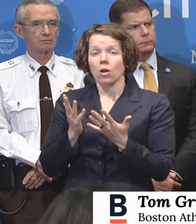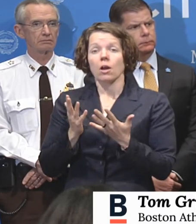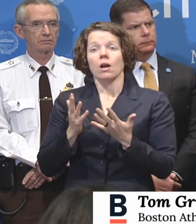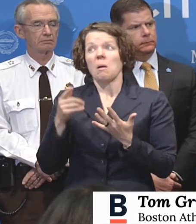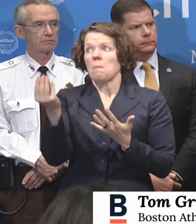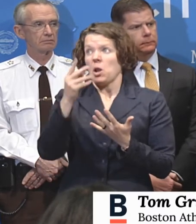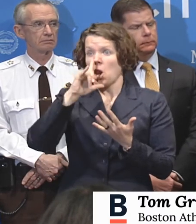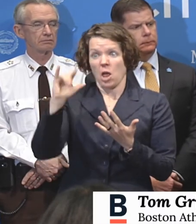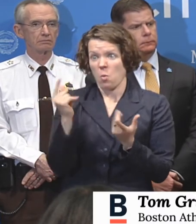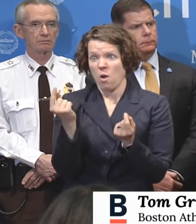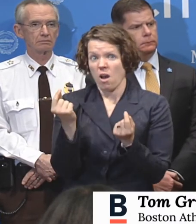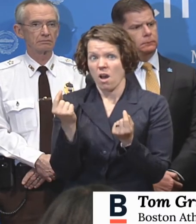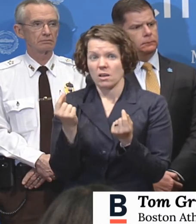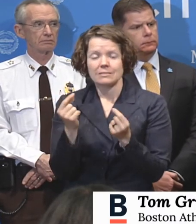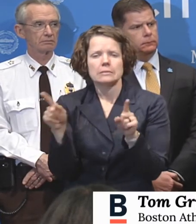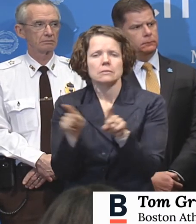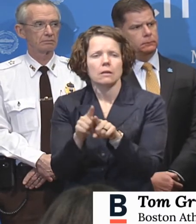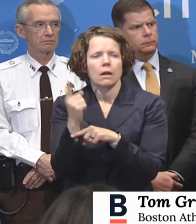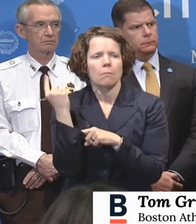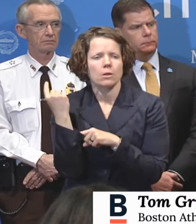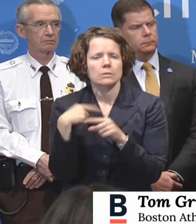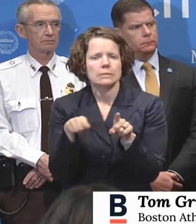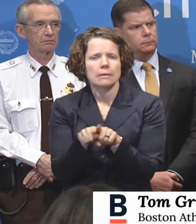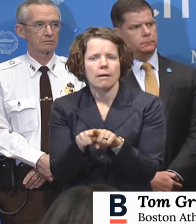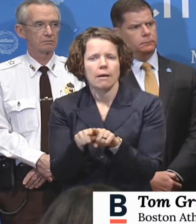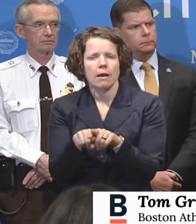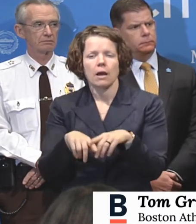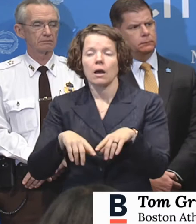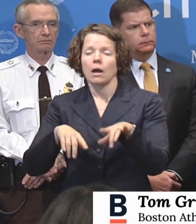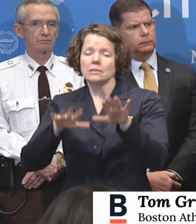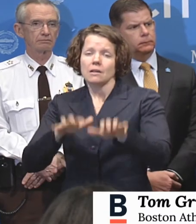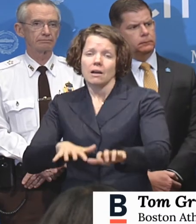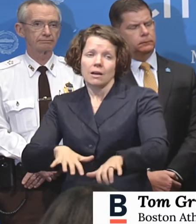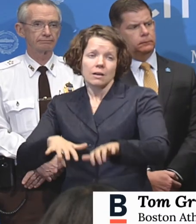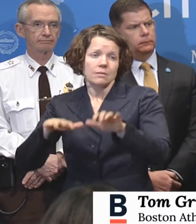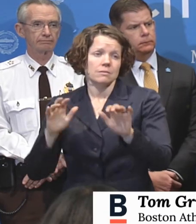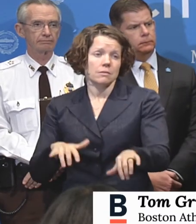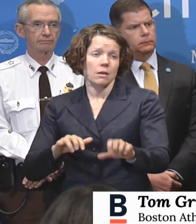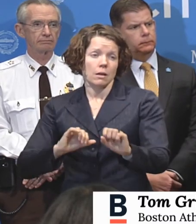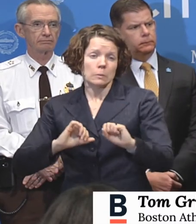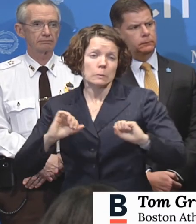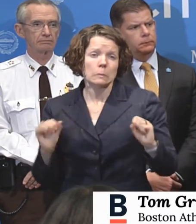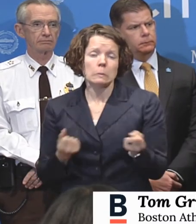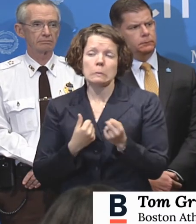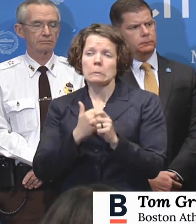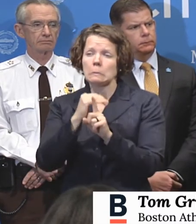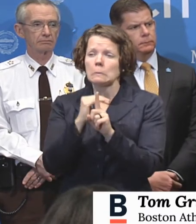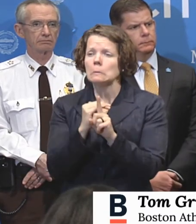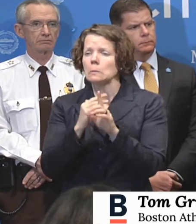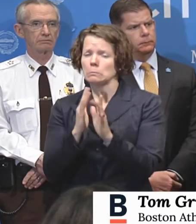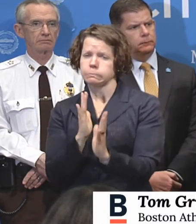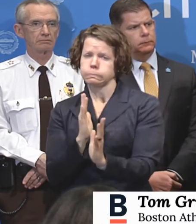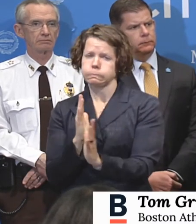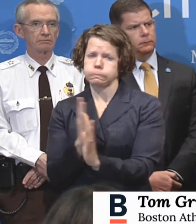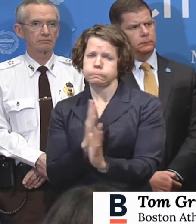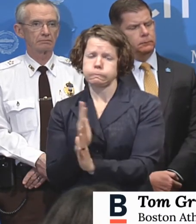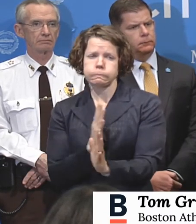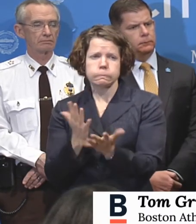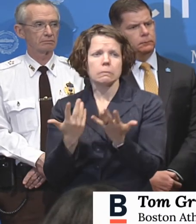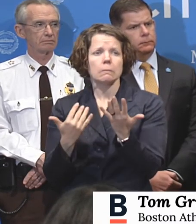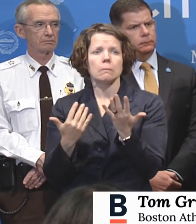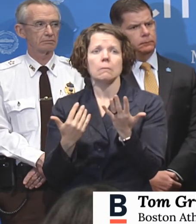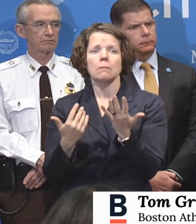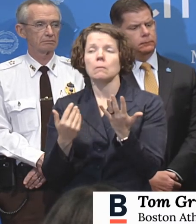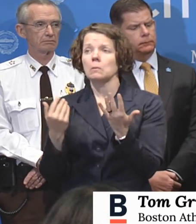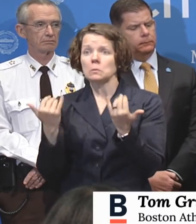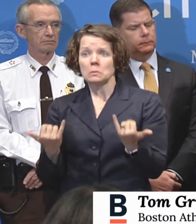of last year, cold, wind-driven rain. That forecast may be moderating just a bit today as to